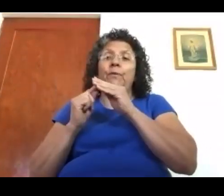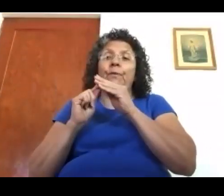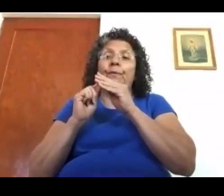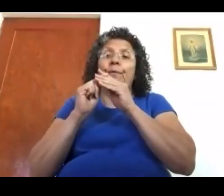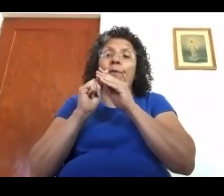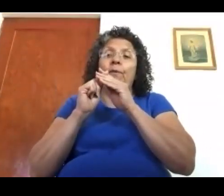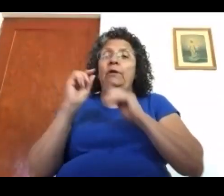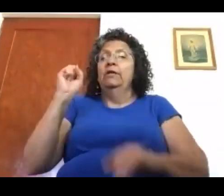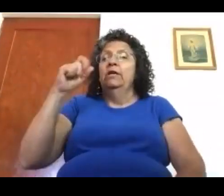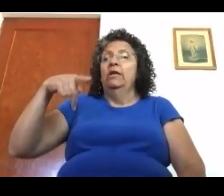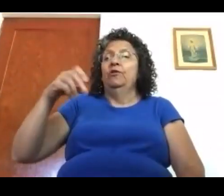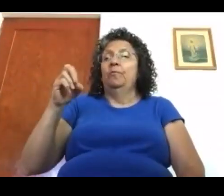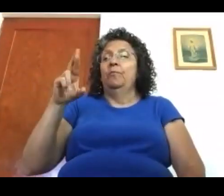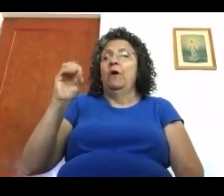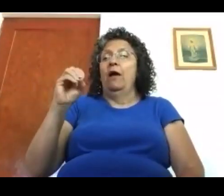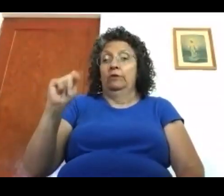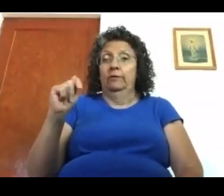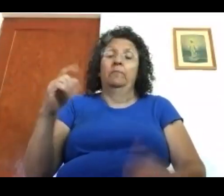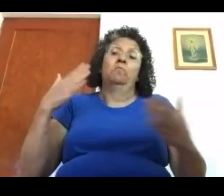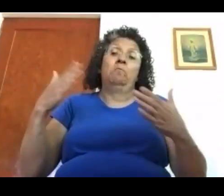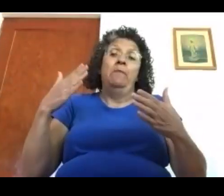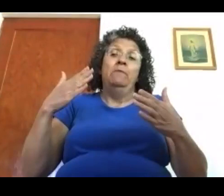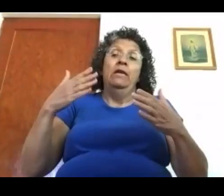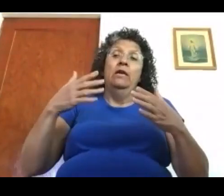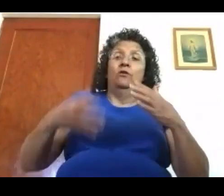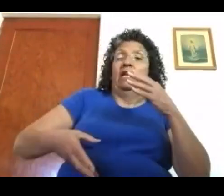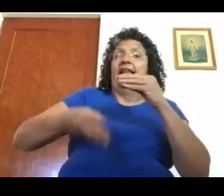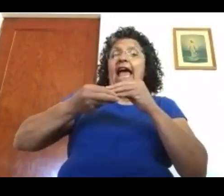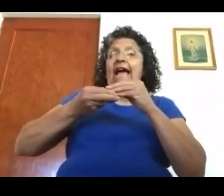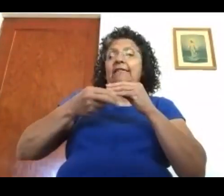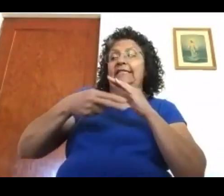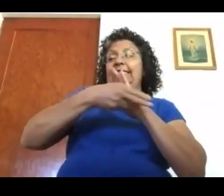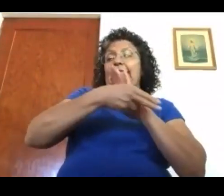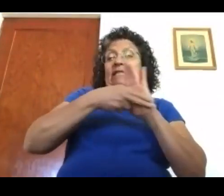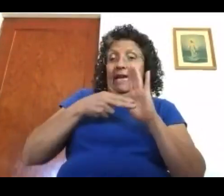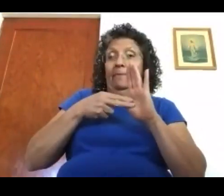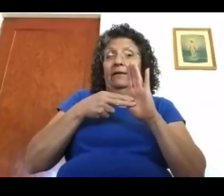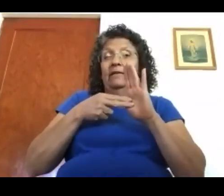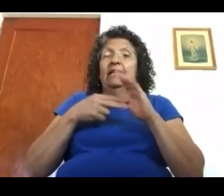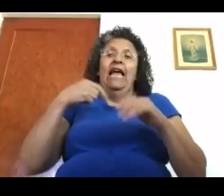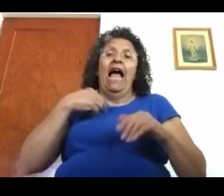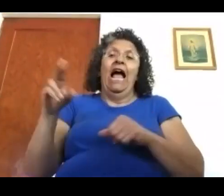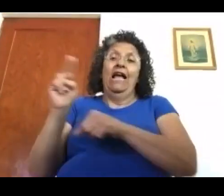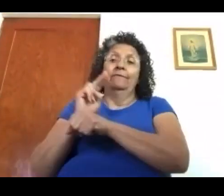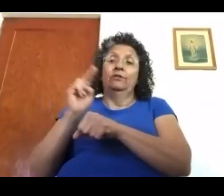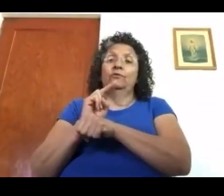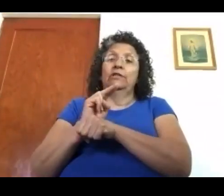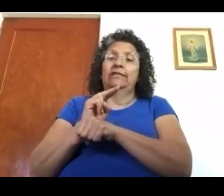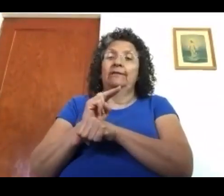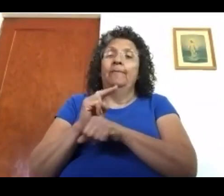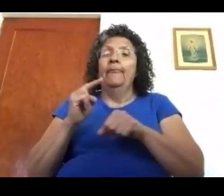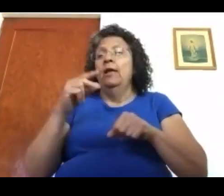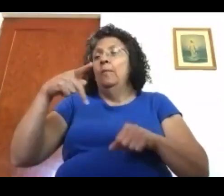put maybe a piece of tape on your pot. You could just get a regular piece of paper. I have some Post-its here.